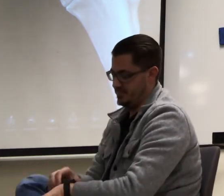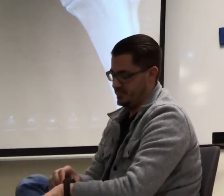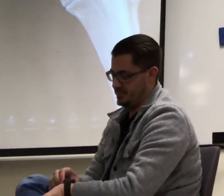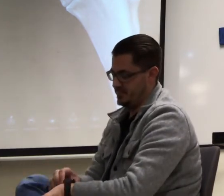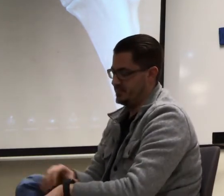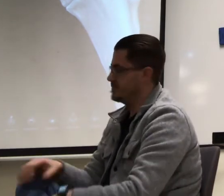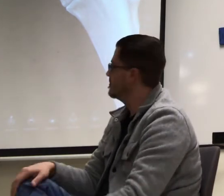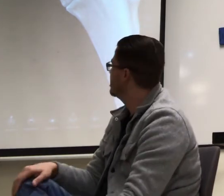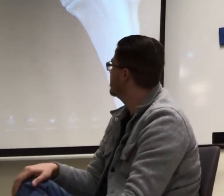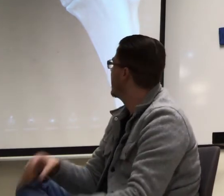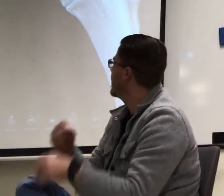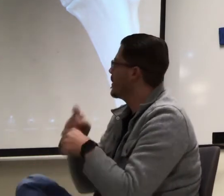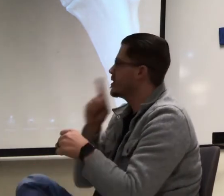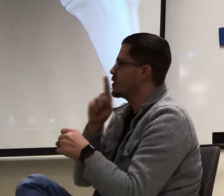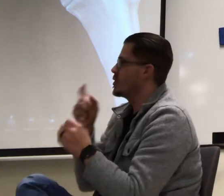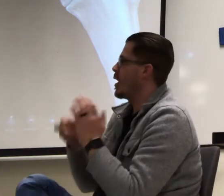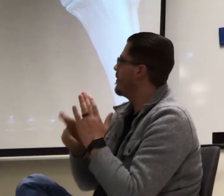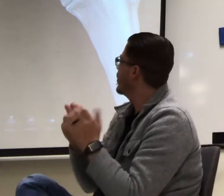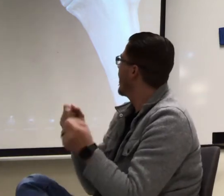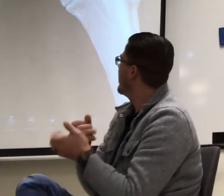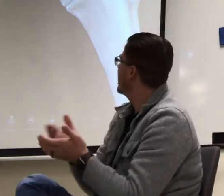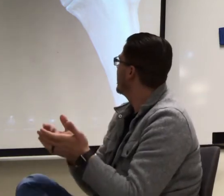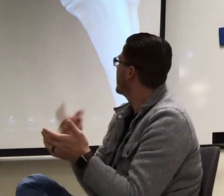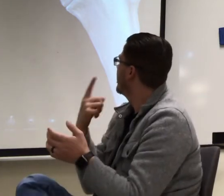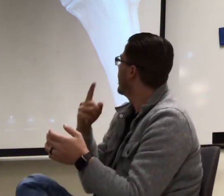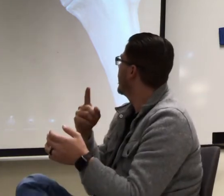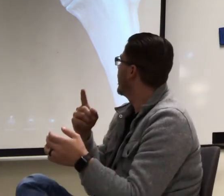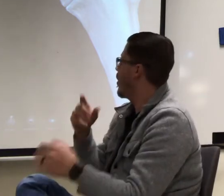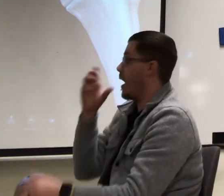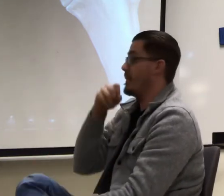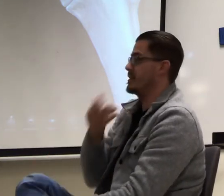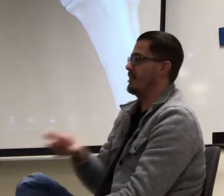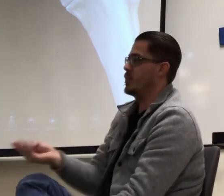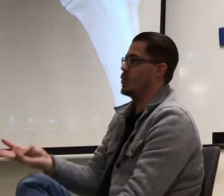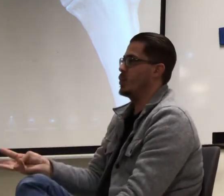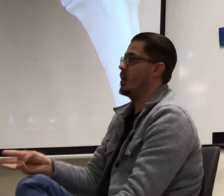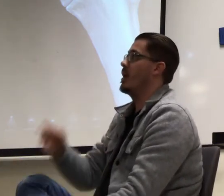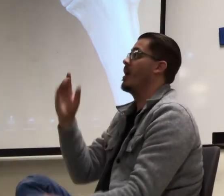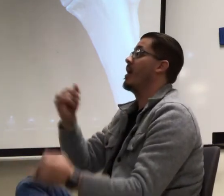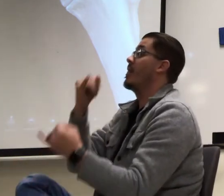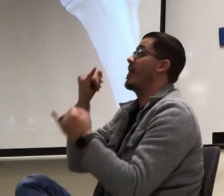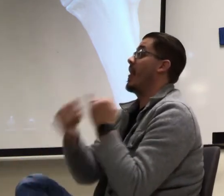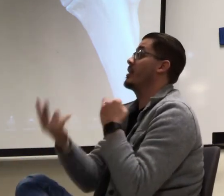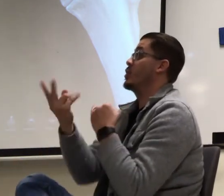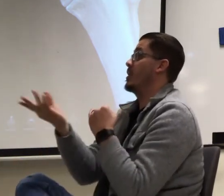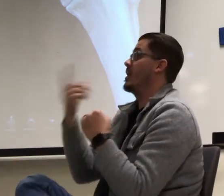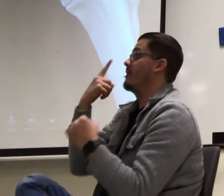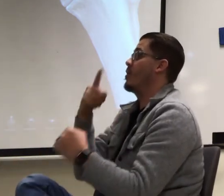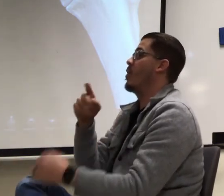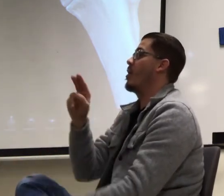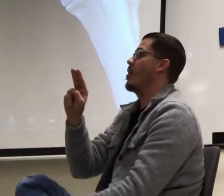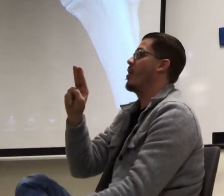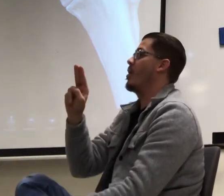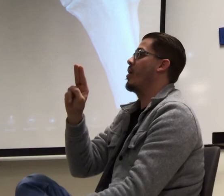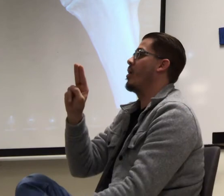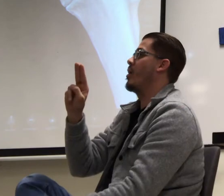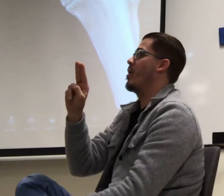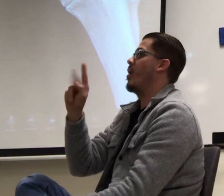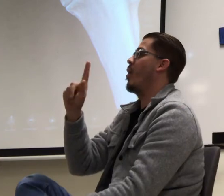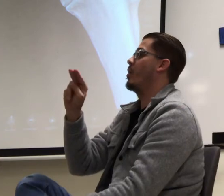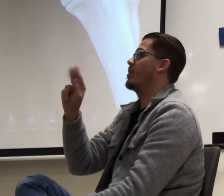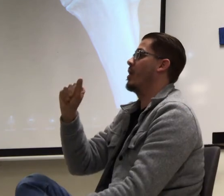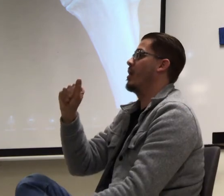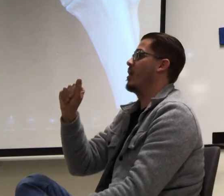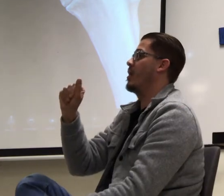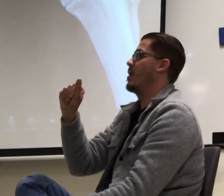Let me make sure I covered everything for the ulna. Oh, I missed a couple of things. Okay, the last two things for the ulna are the medial